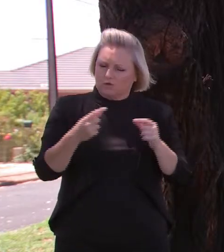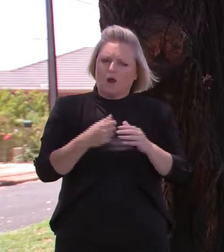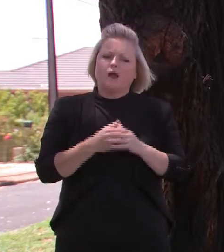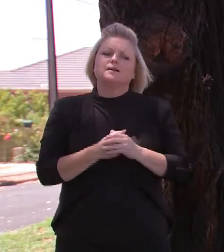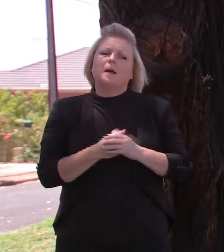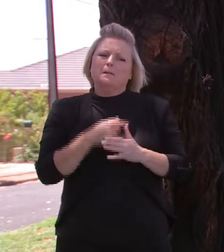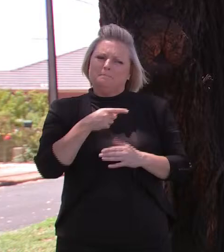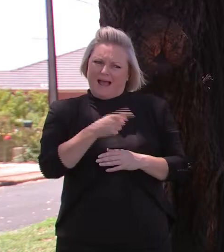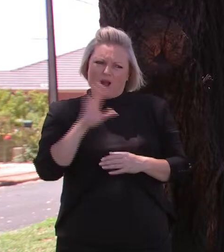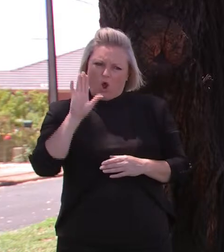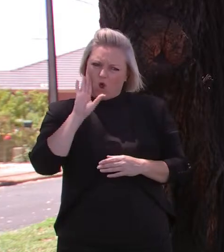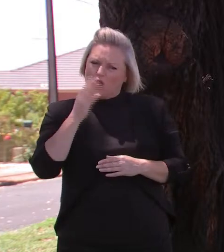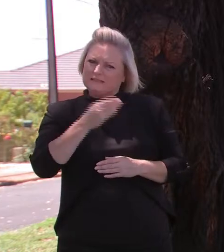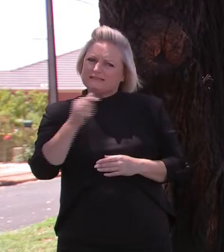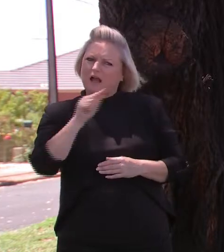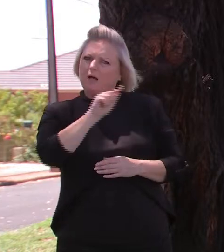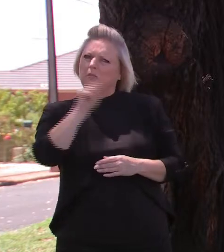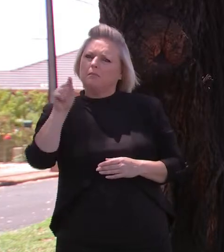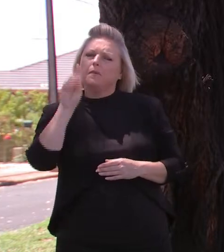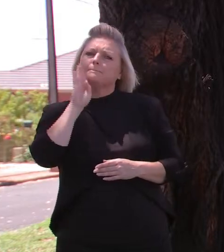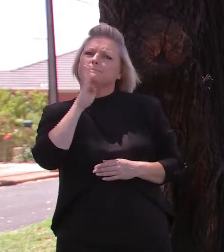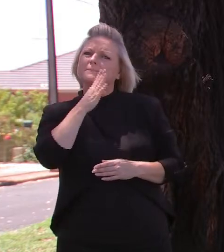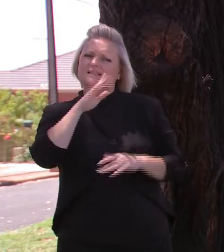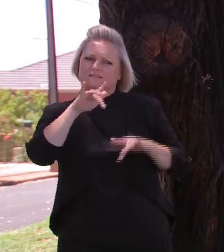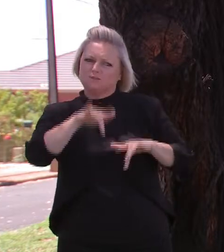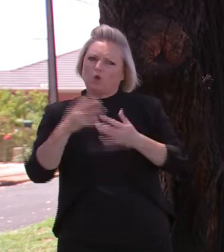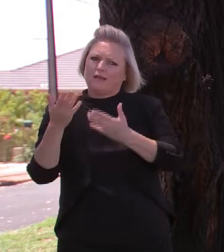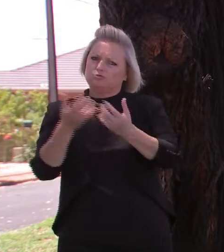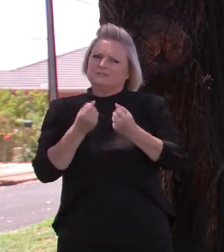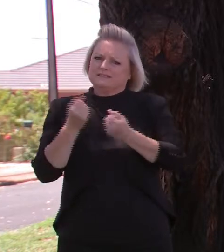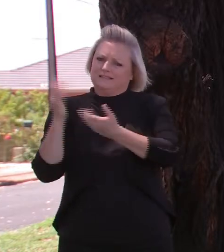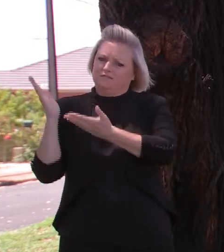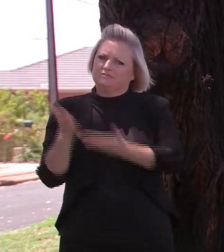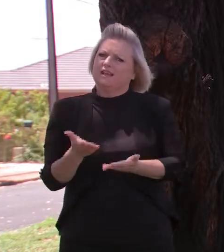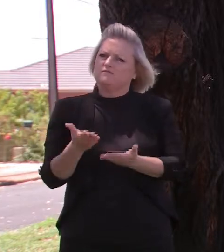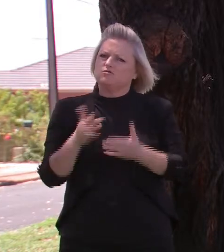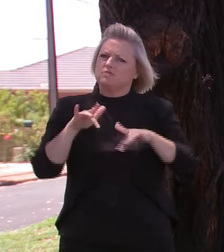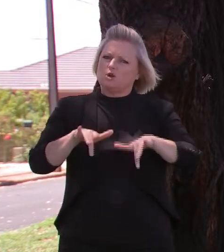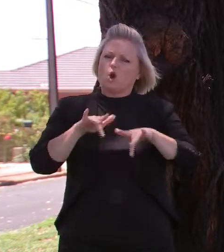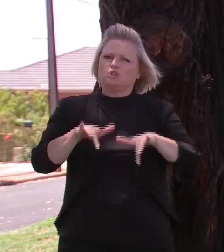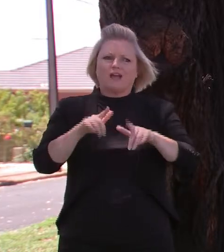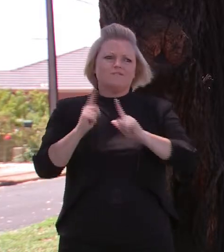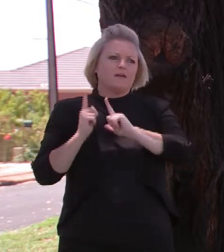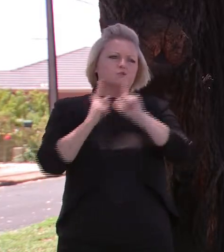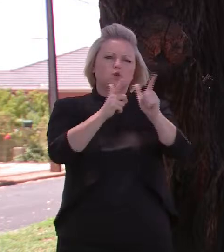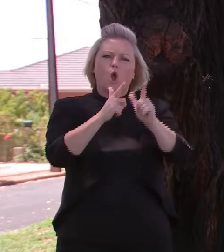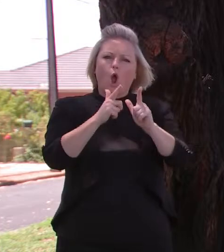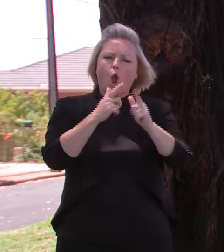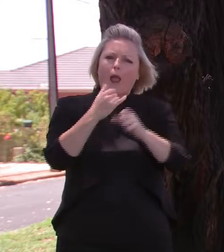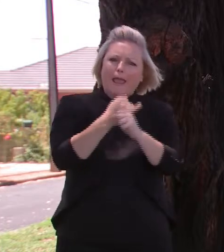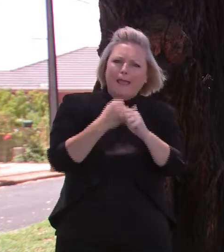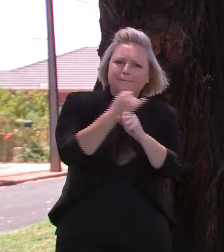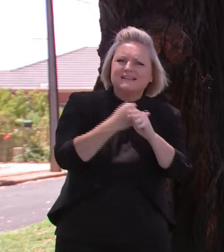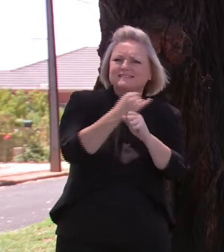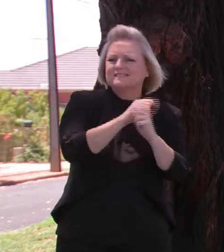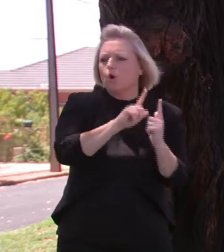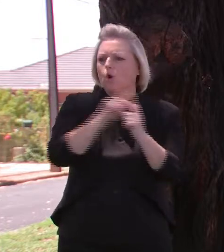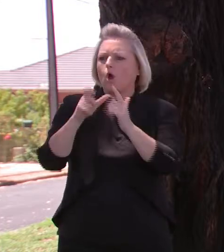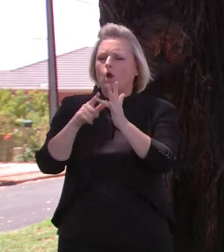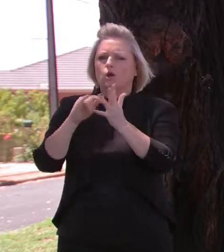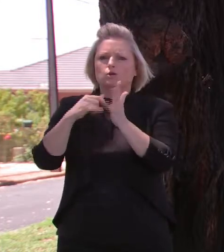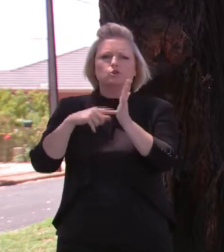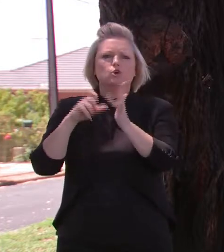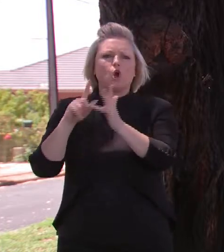from the government? Look, it's a educators had to go this morning to try and buy some at a pharmacy or Costco. Yeah, look, the reality is this is a